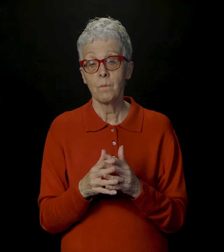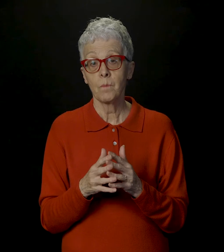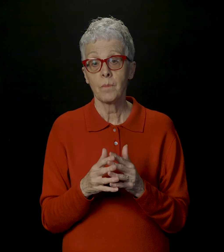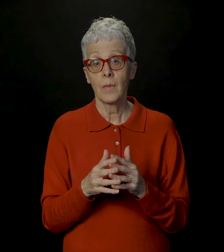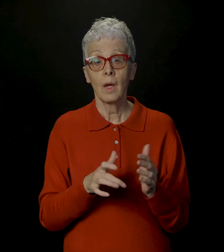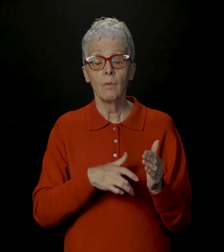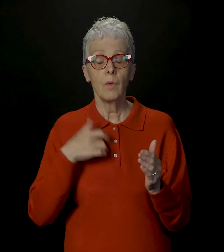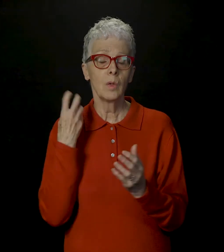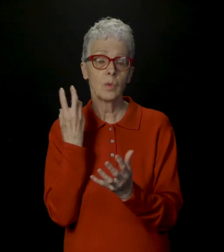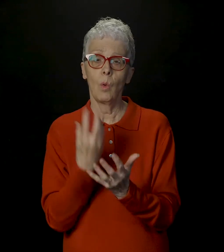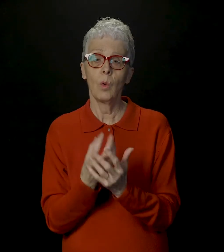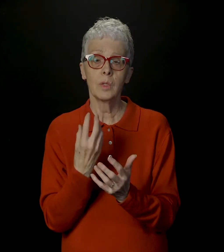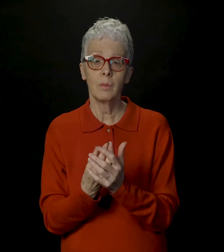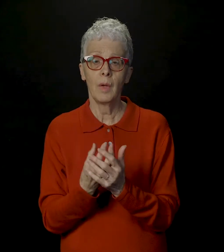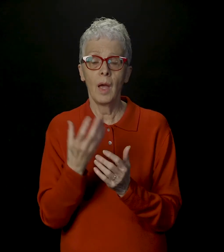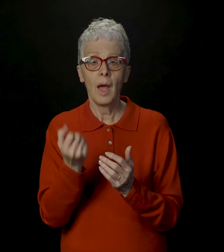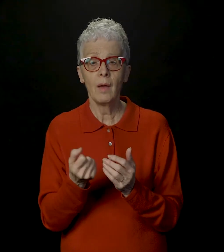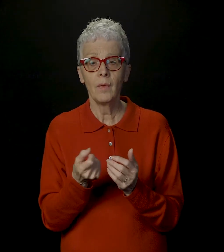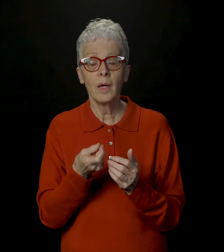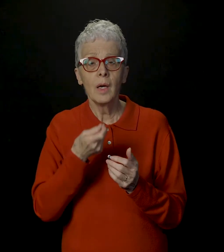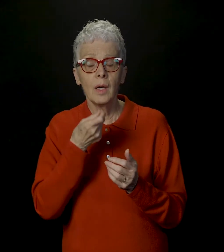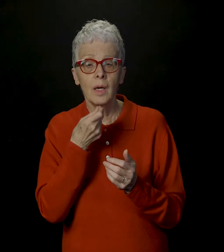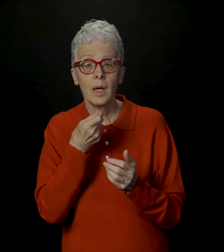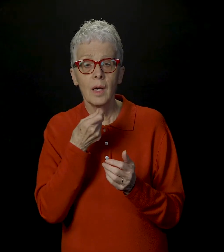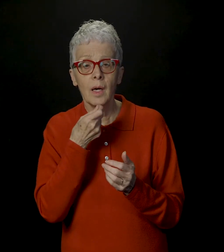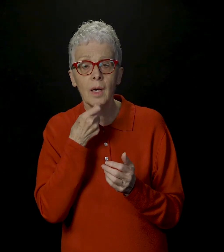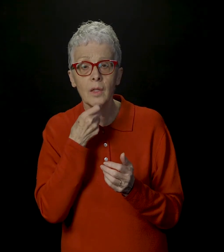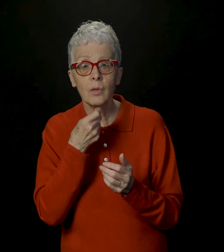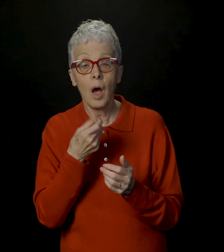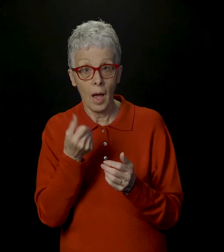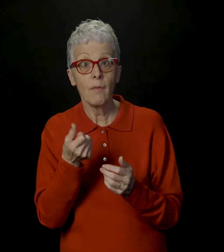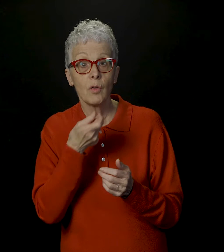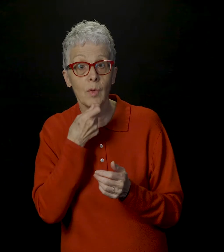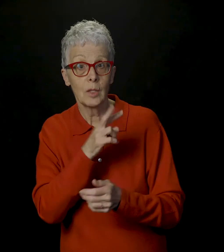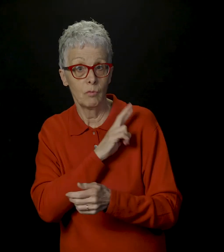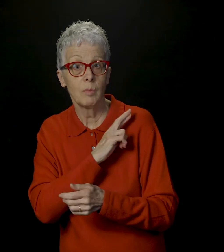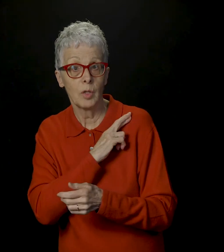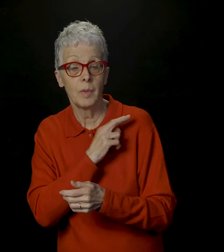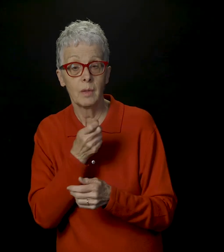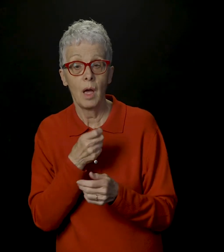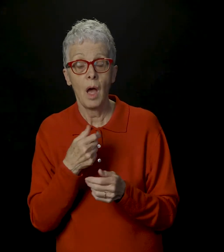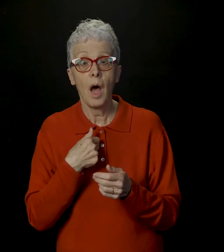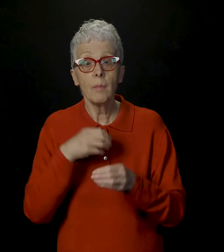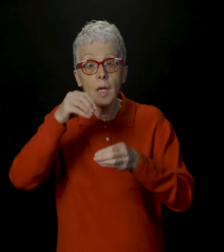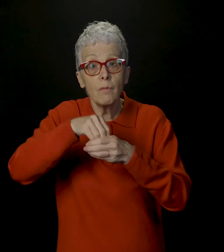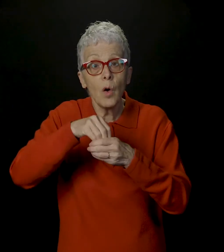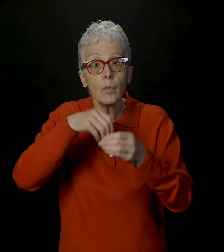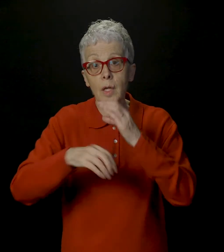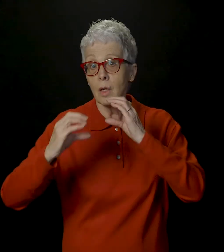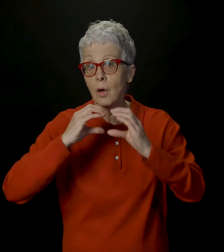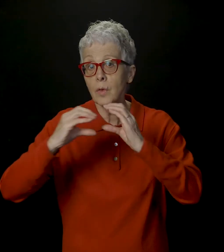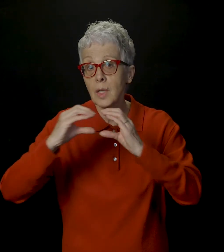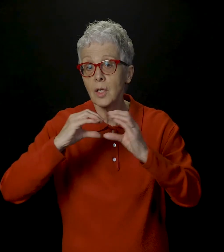It's It feels awesome To have Just even the littlest Amount of responsibility But being part of